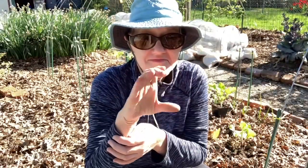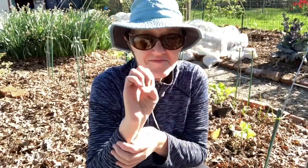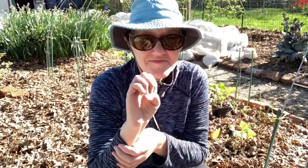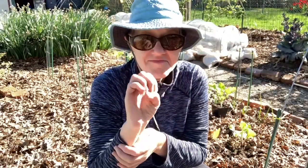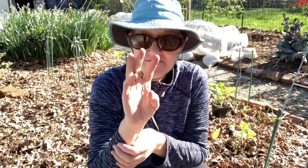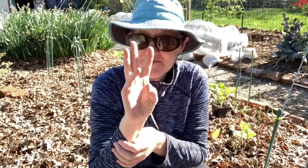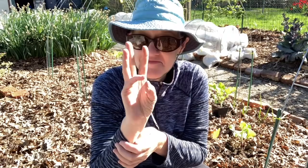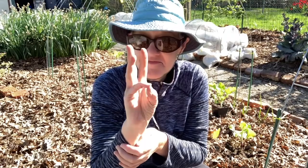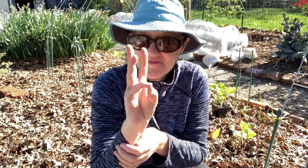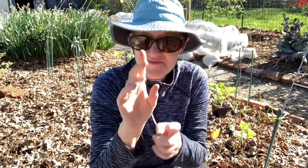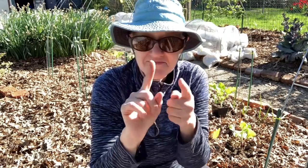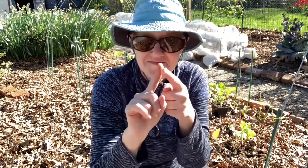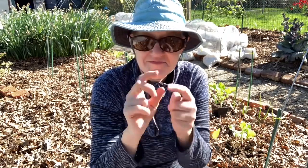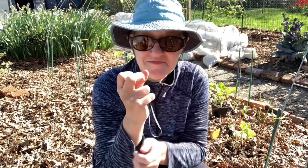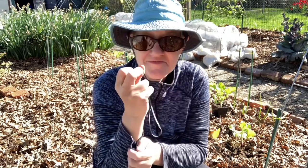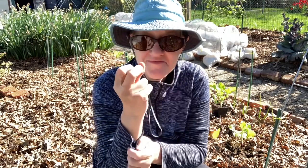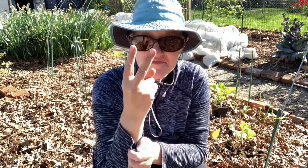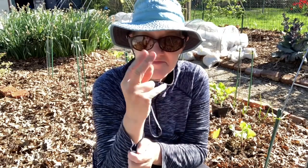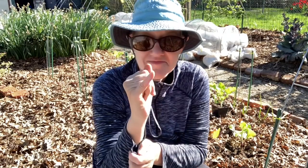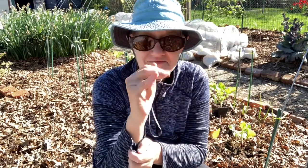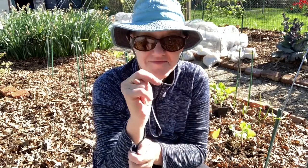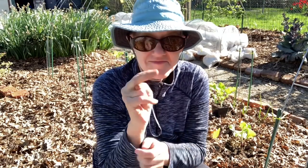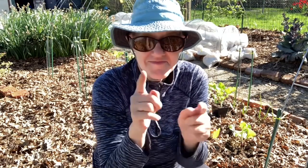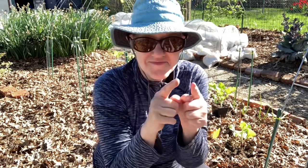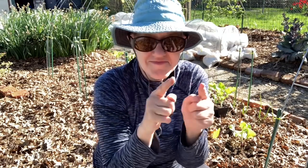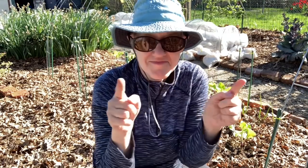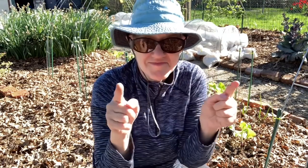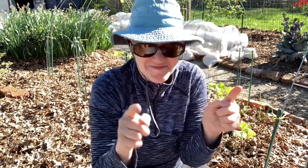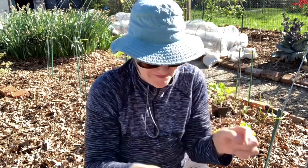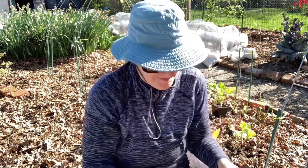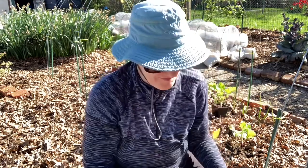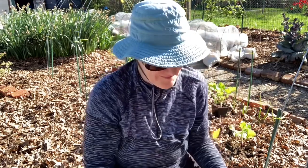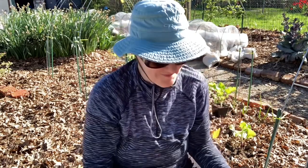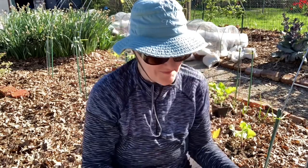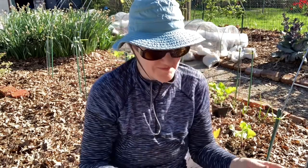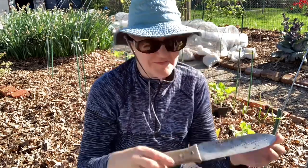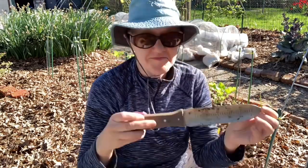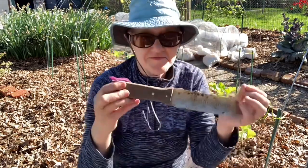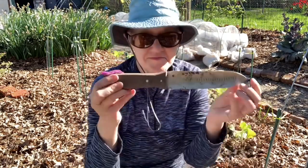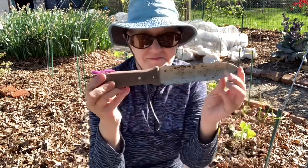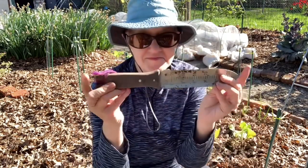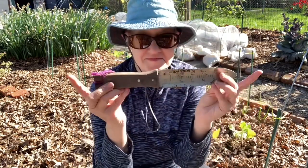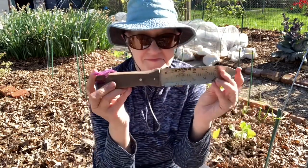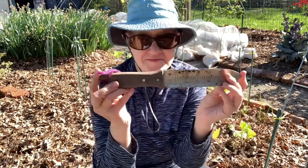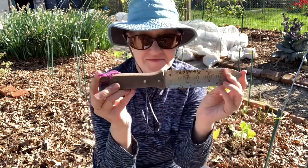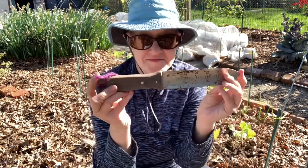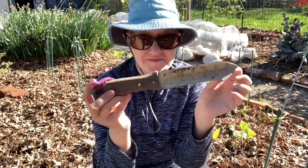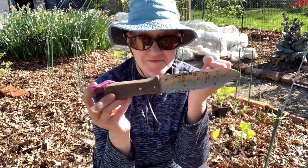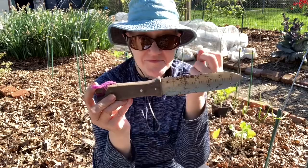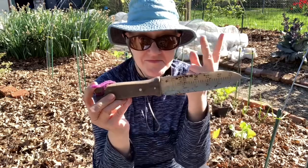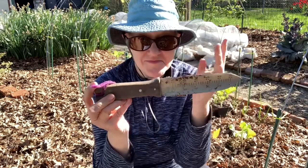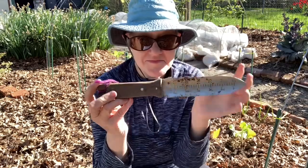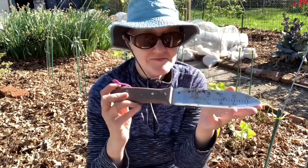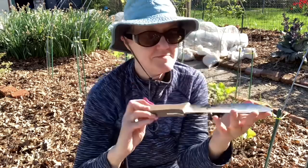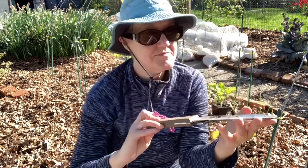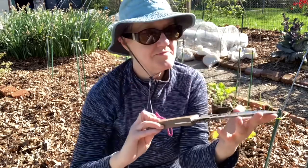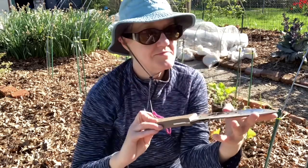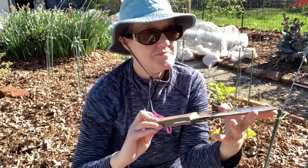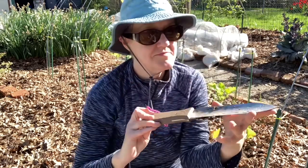Now, you're going to want to space them 6 to 12 inches apart. So on this Hori, that's 12